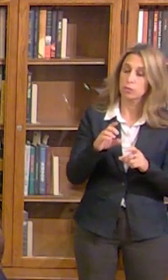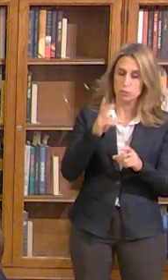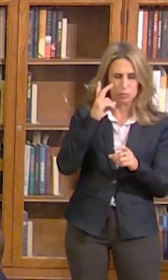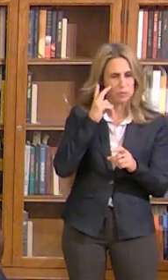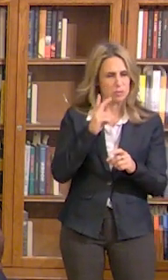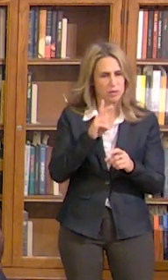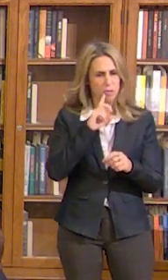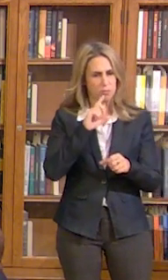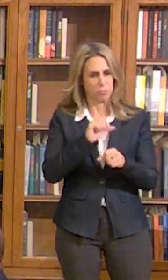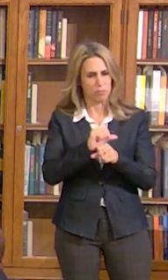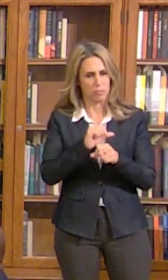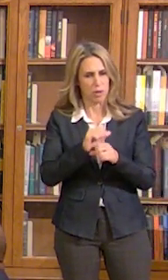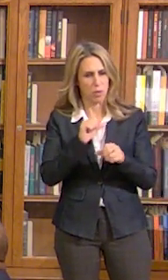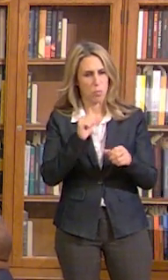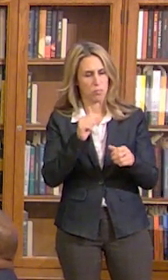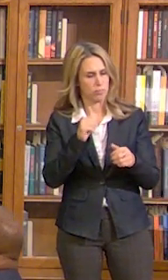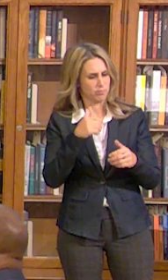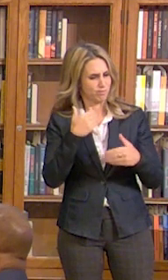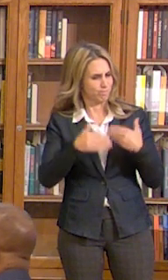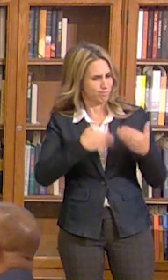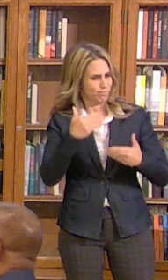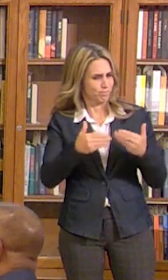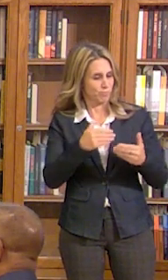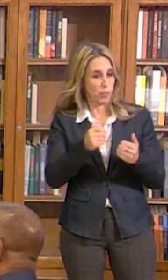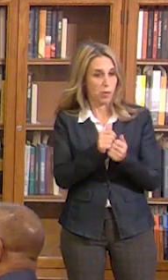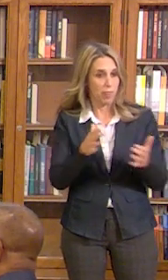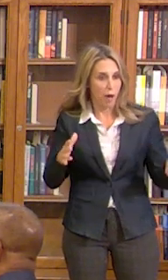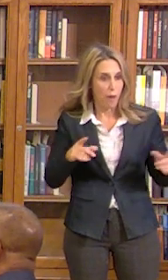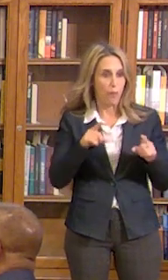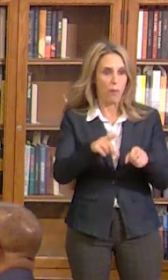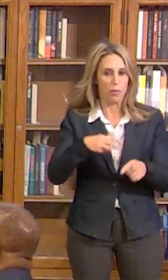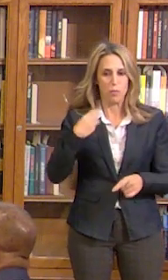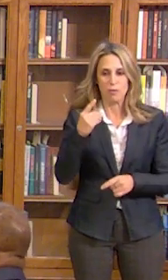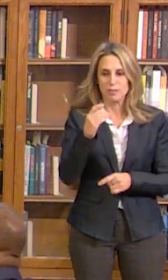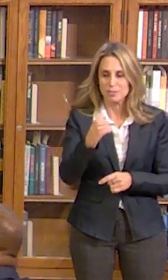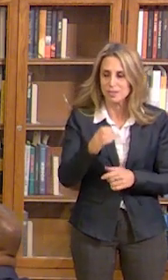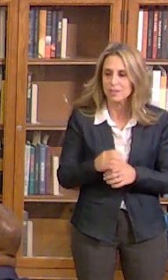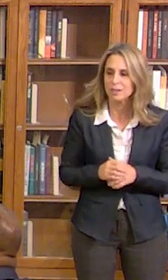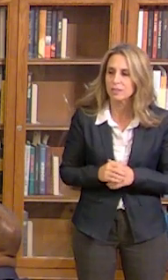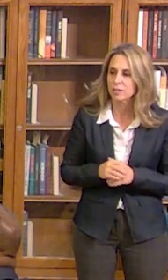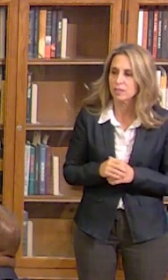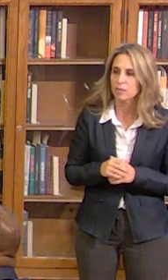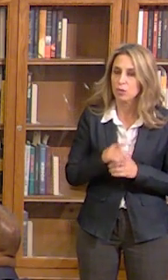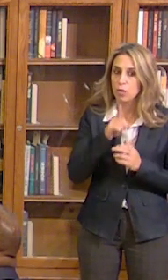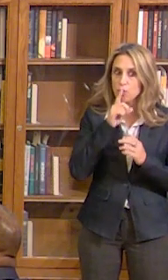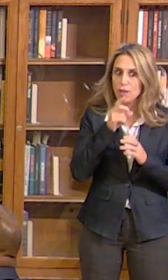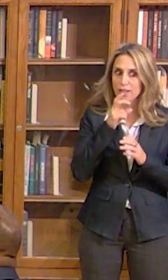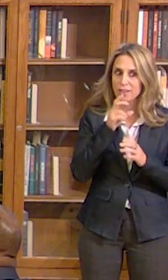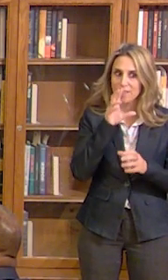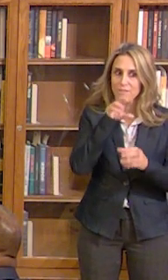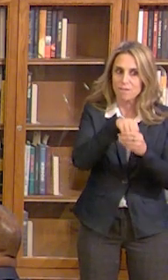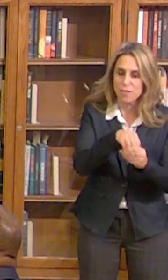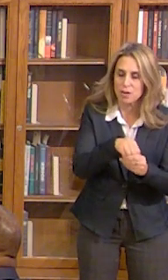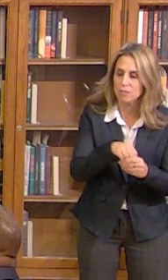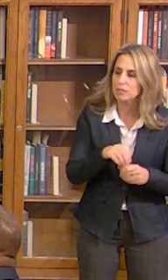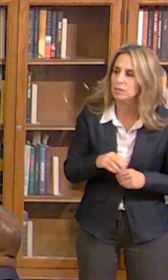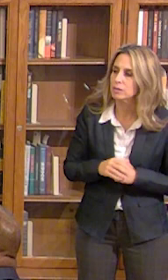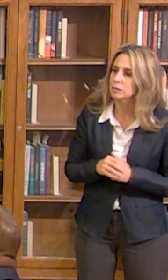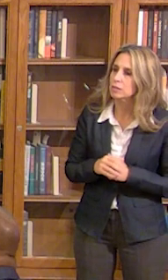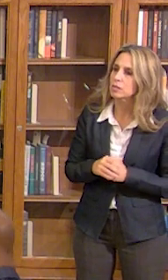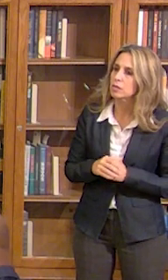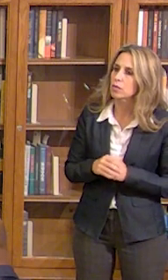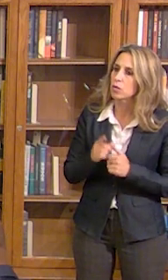how it all how it all works actually without having to go to DC um and they really get into it so there are a lot one of the things that I would just